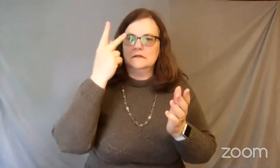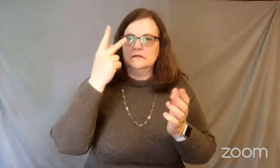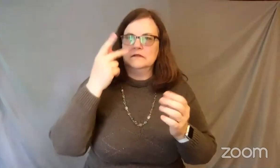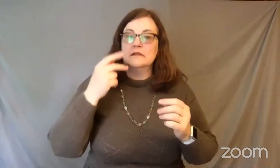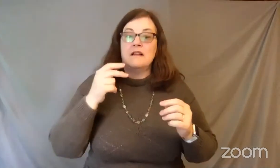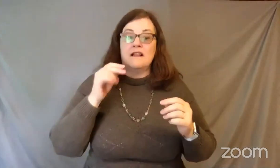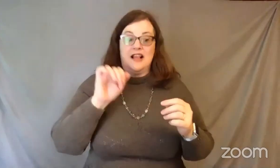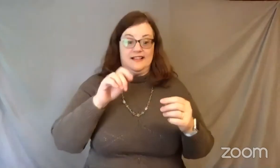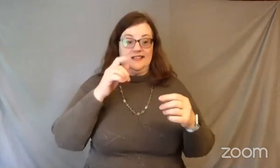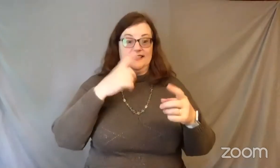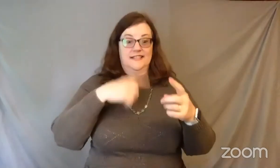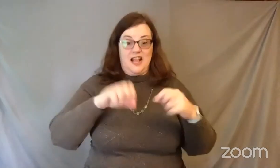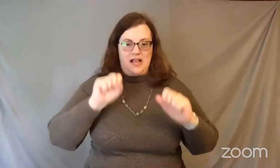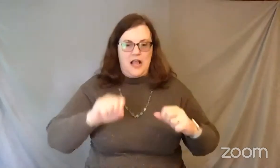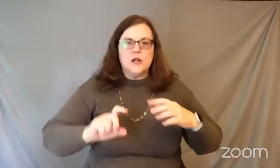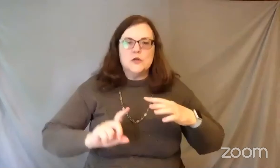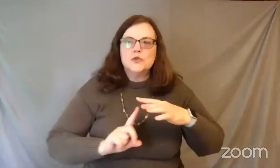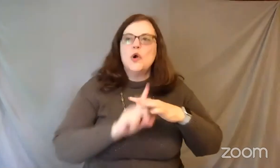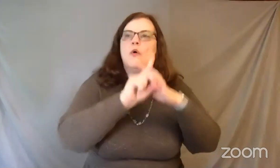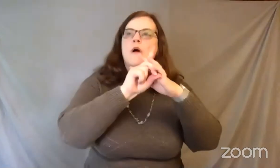is when a sign can be doubled.